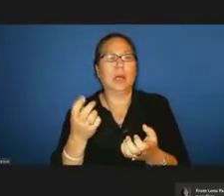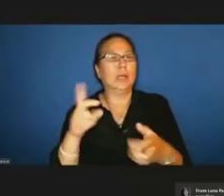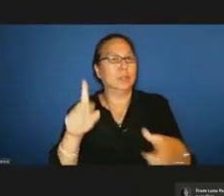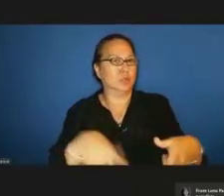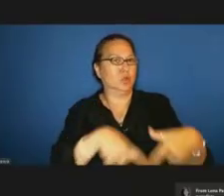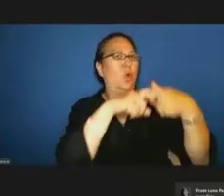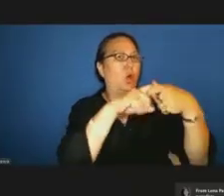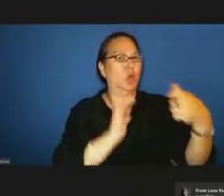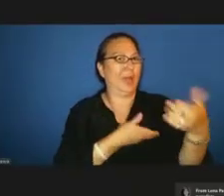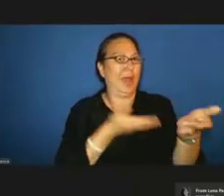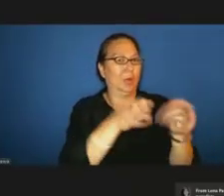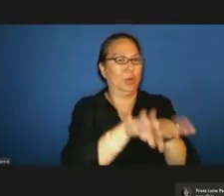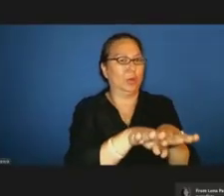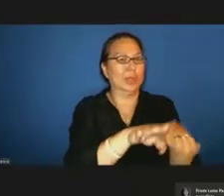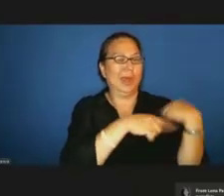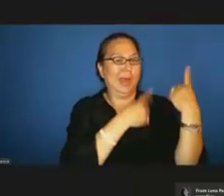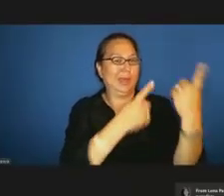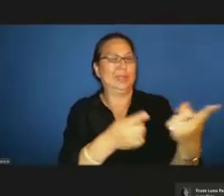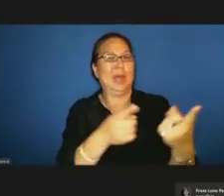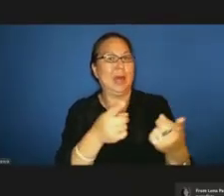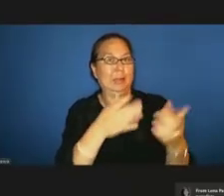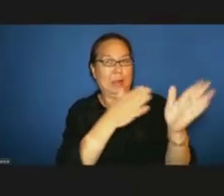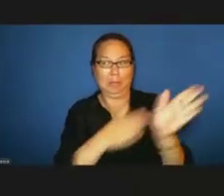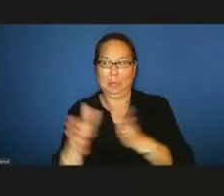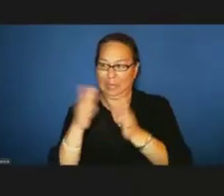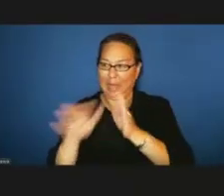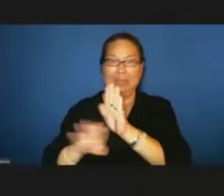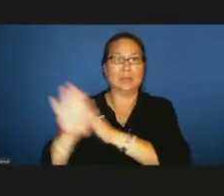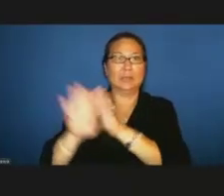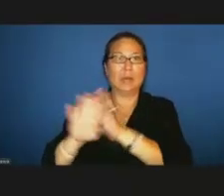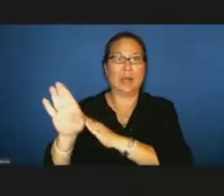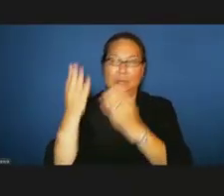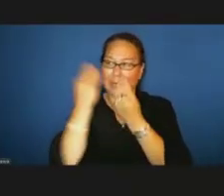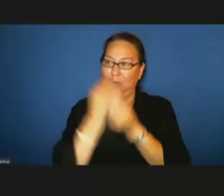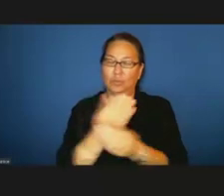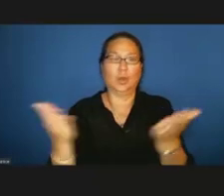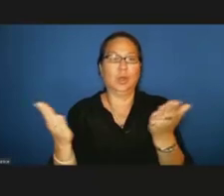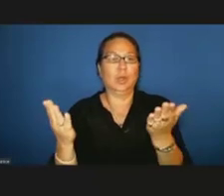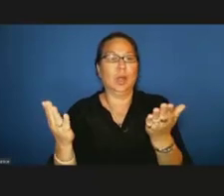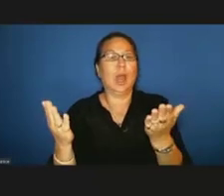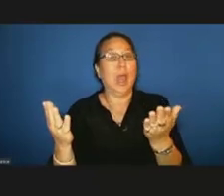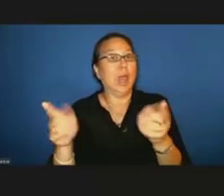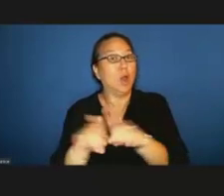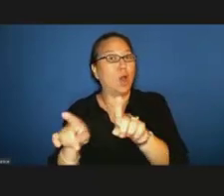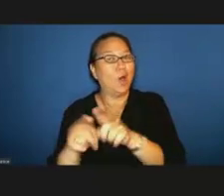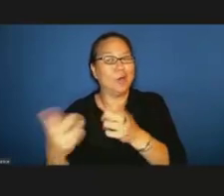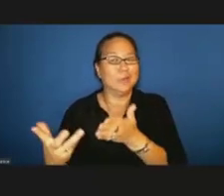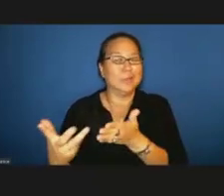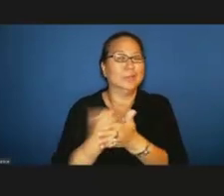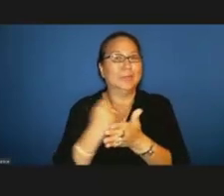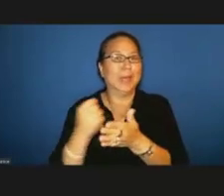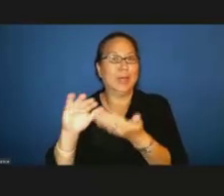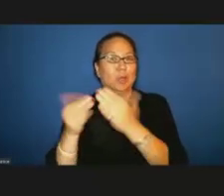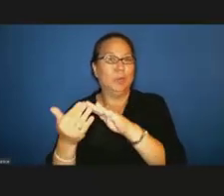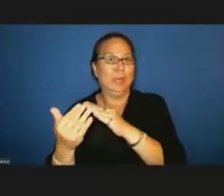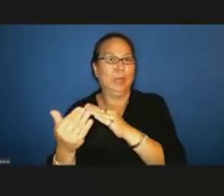transparent, equity-centered master facilities plan is developed with authentic community engagement before proposals are finalized. That